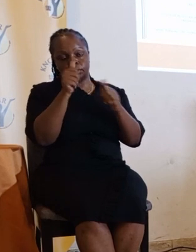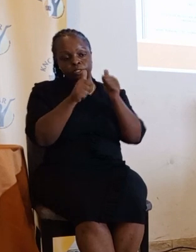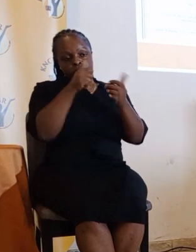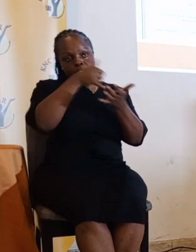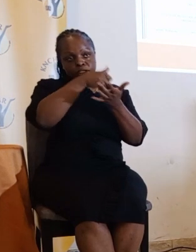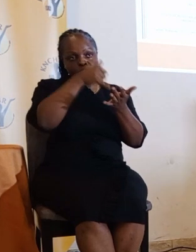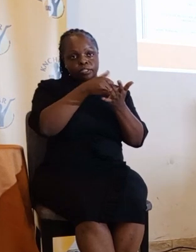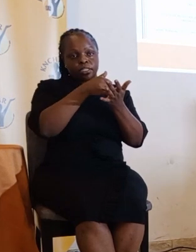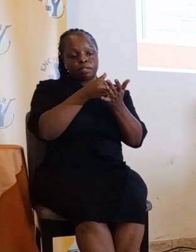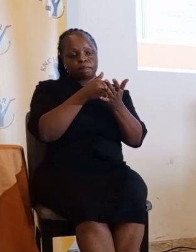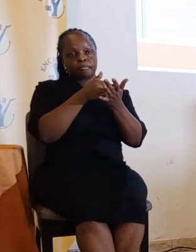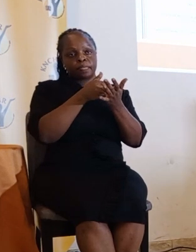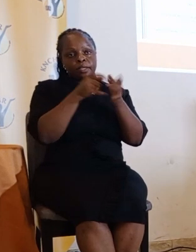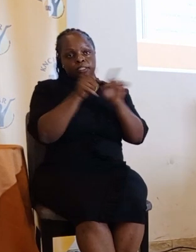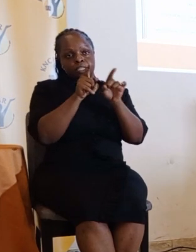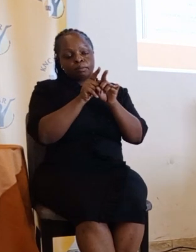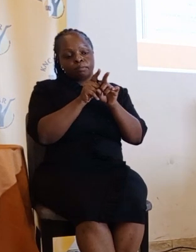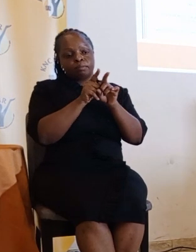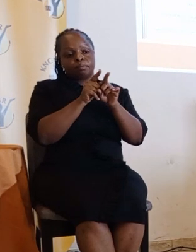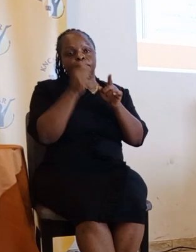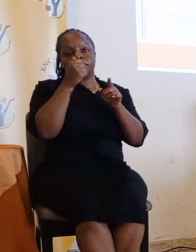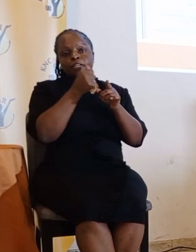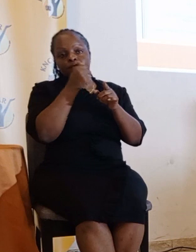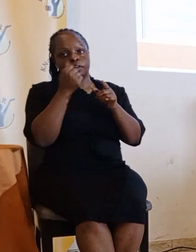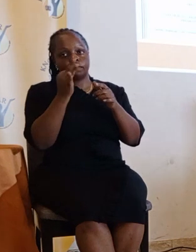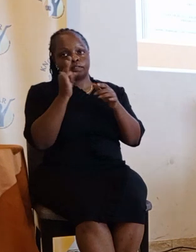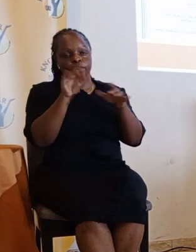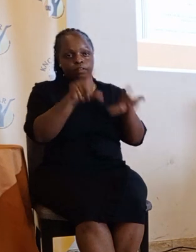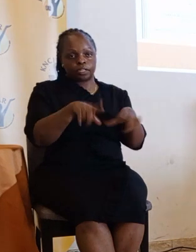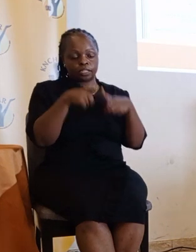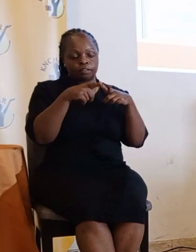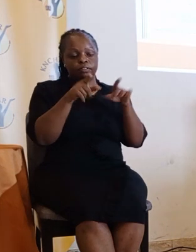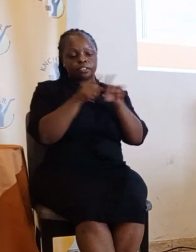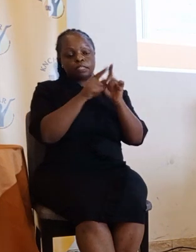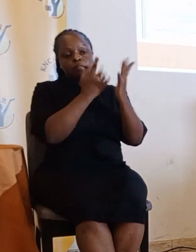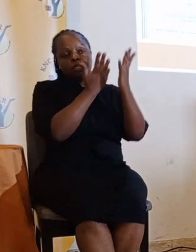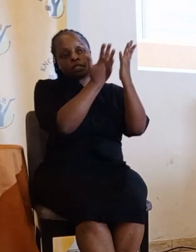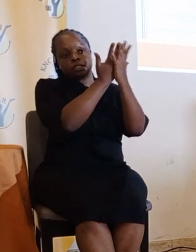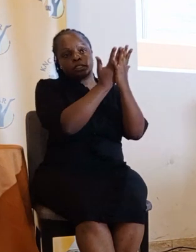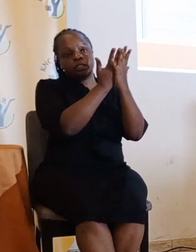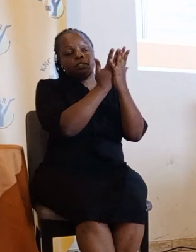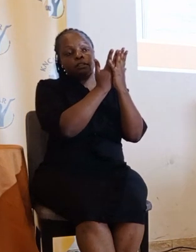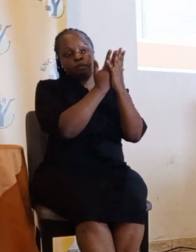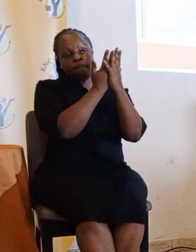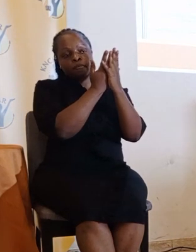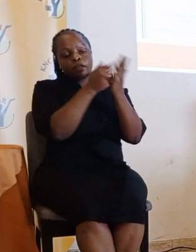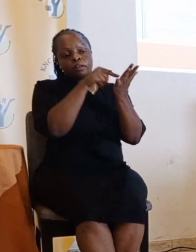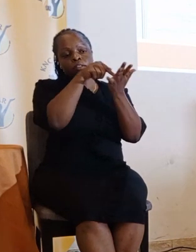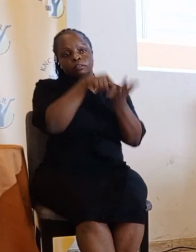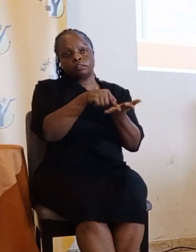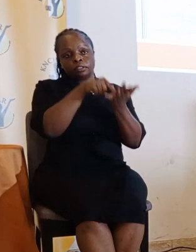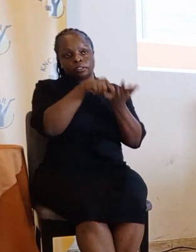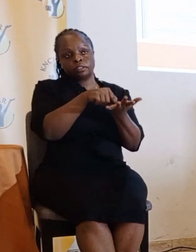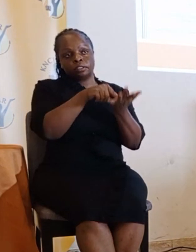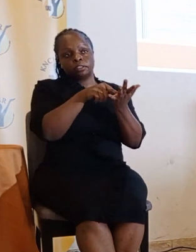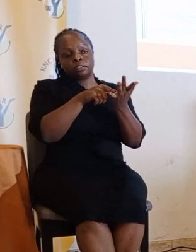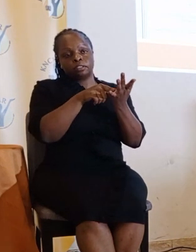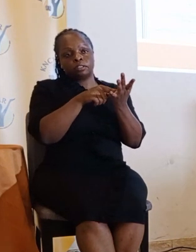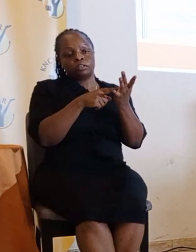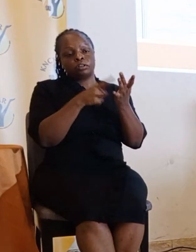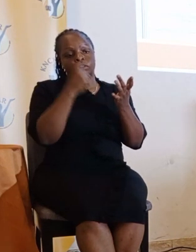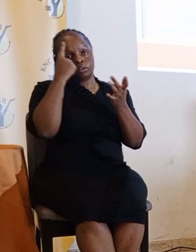included arbitrary deprivation of life, arbitrary arrests and detentions, torture,